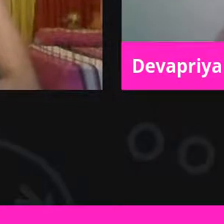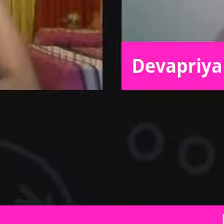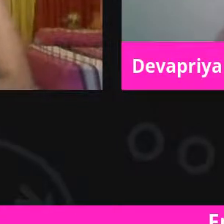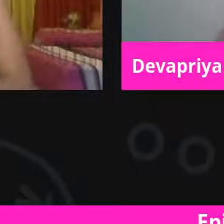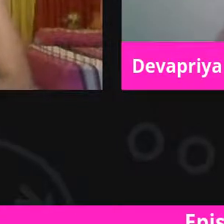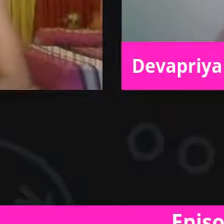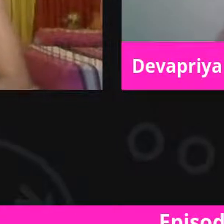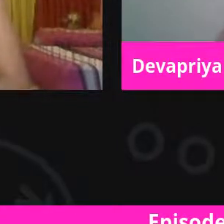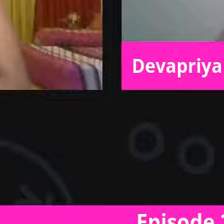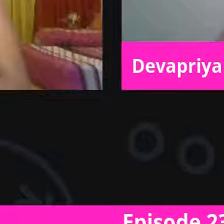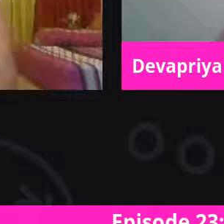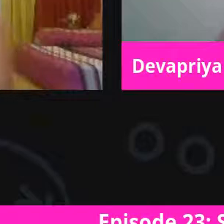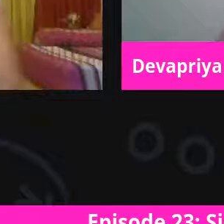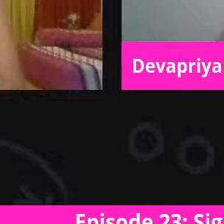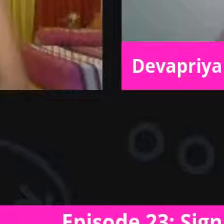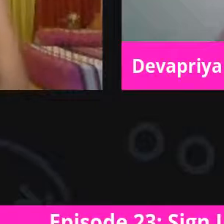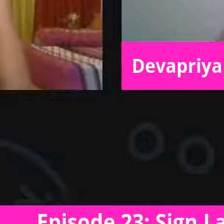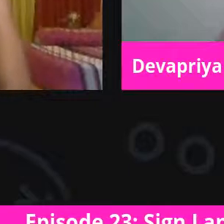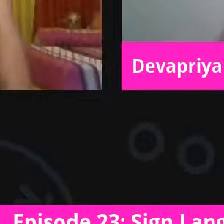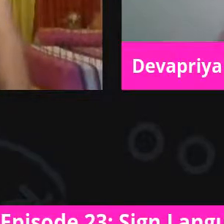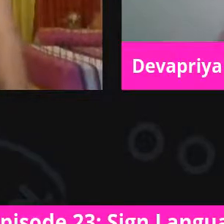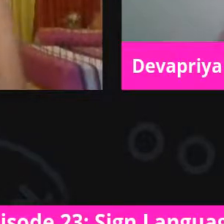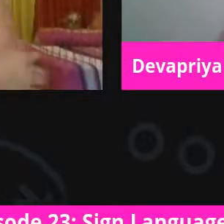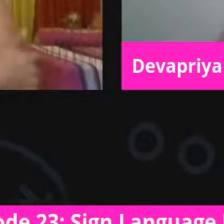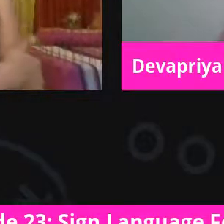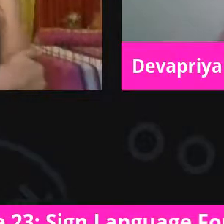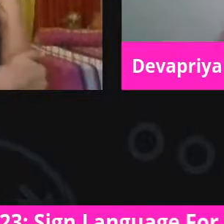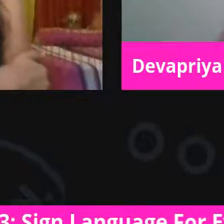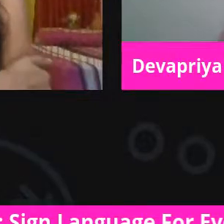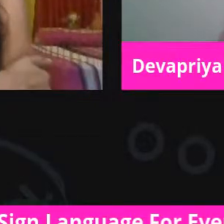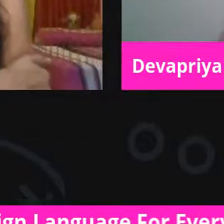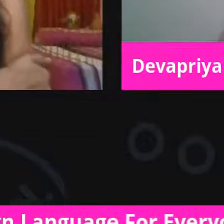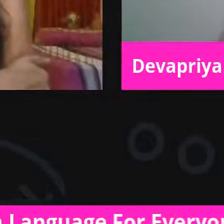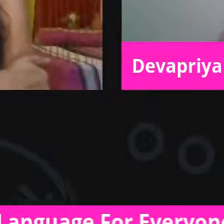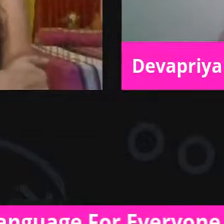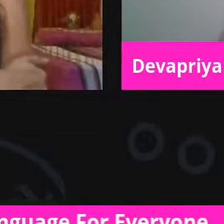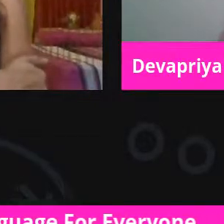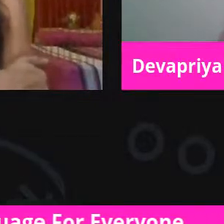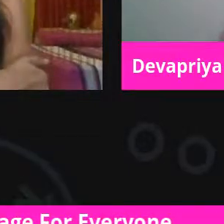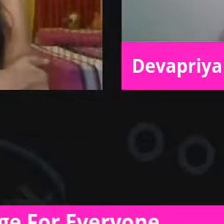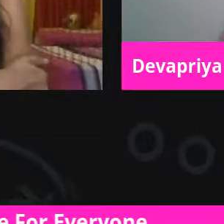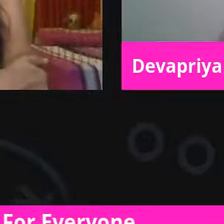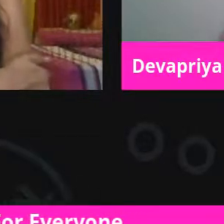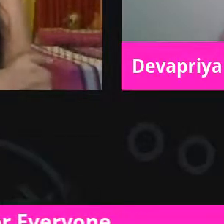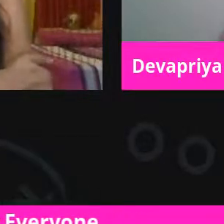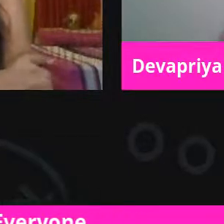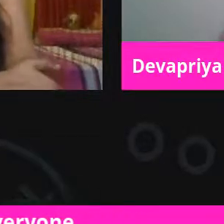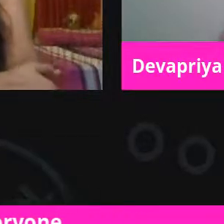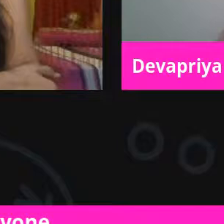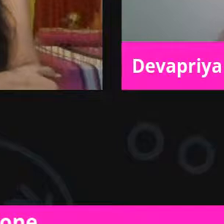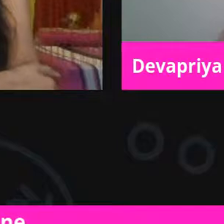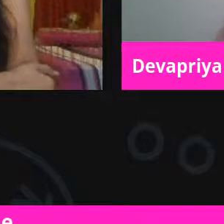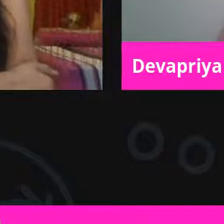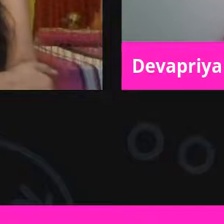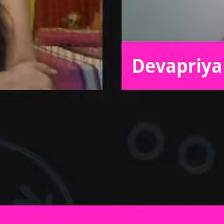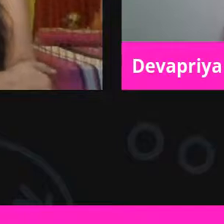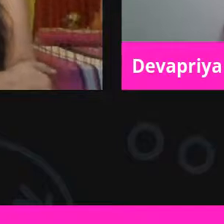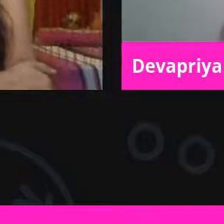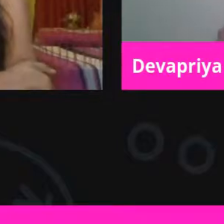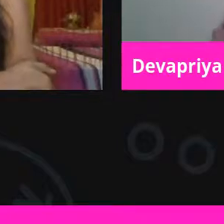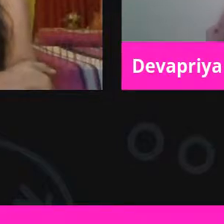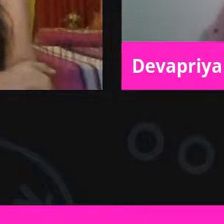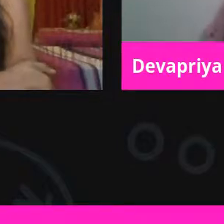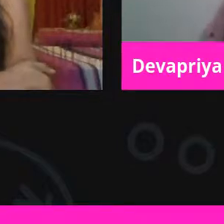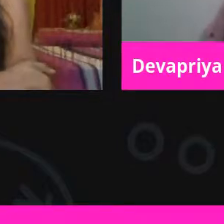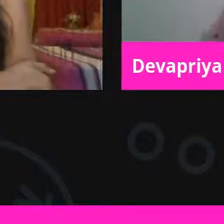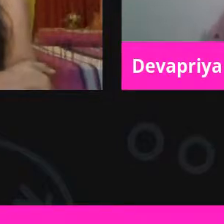language that I remember at the back of my mind, and a few new things that we learned today. What about you, Priya? Yes,